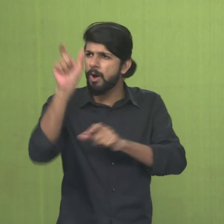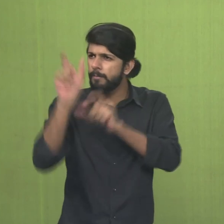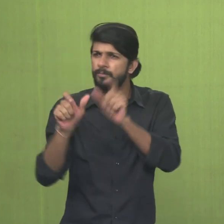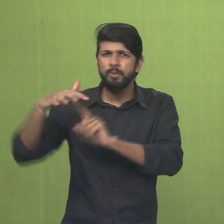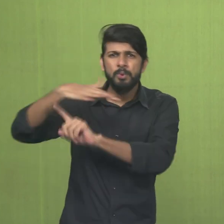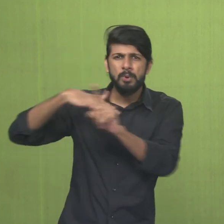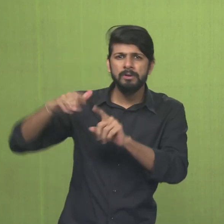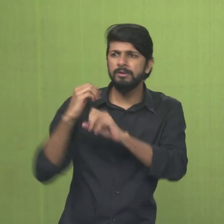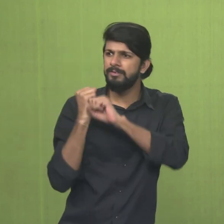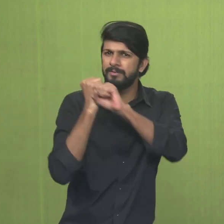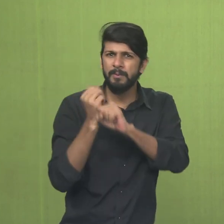the details of the clothes.